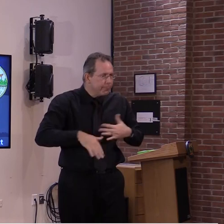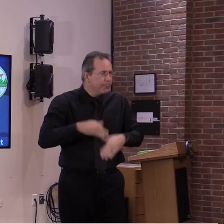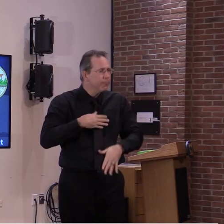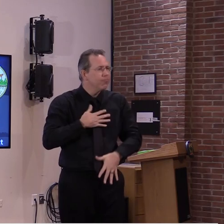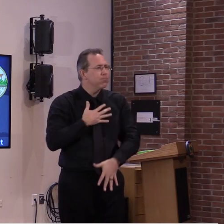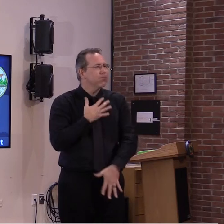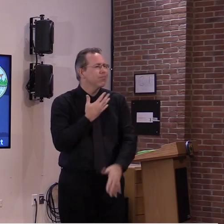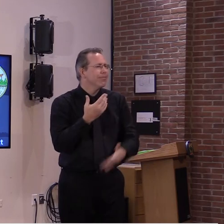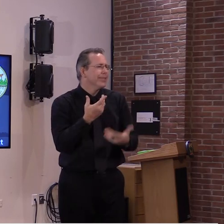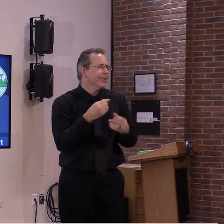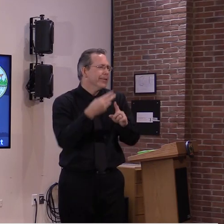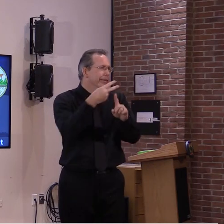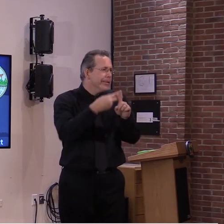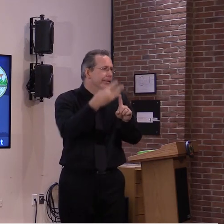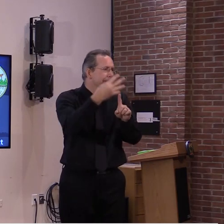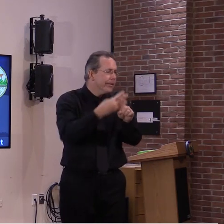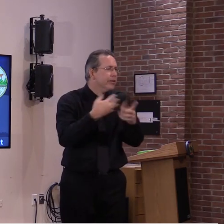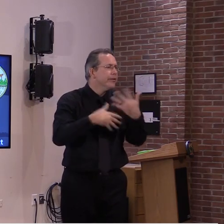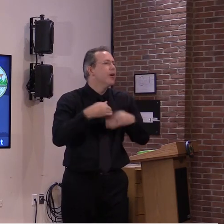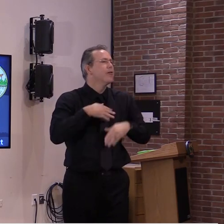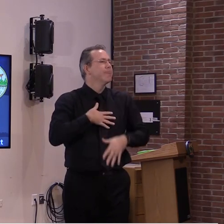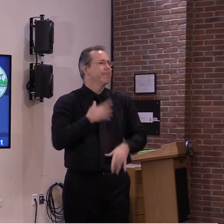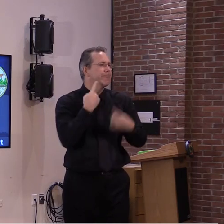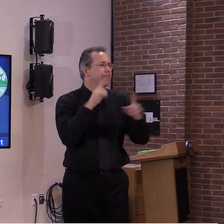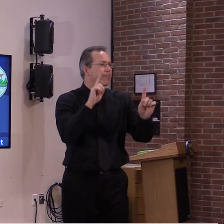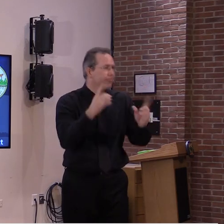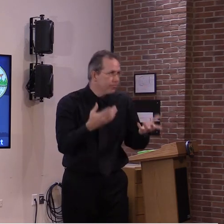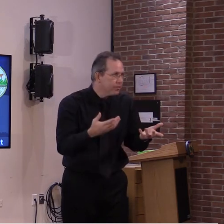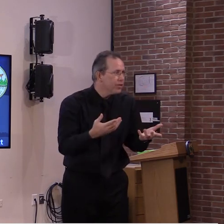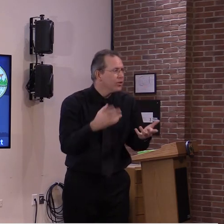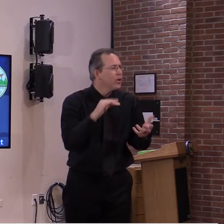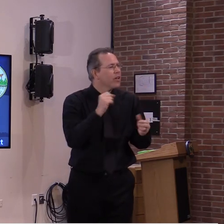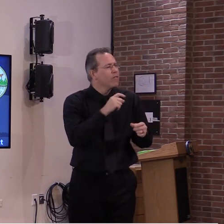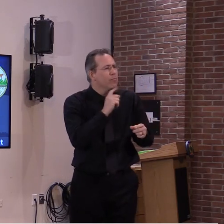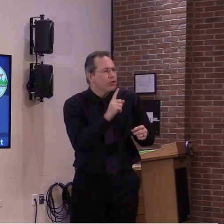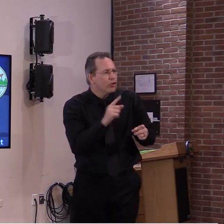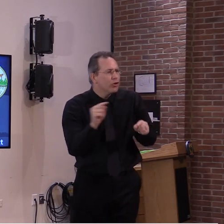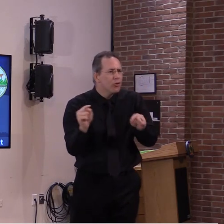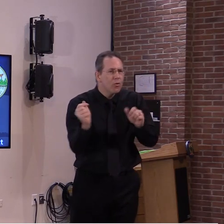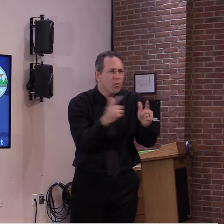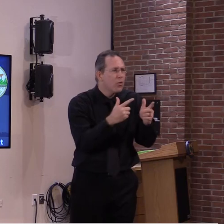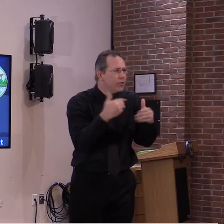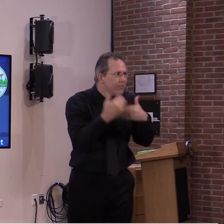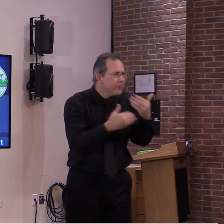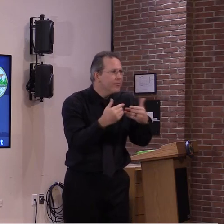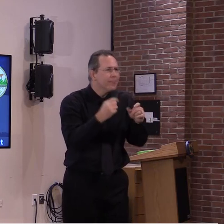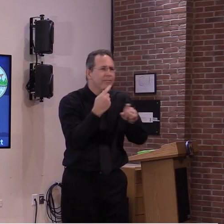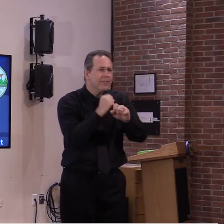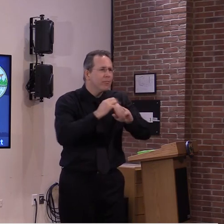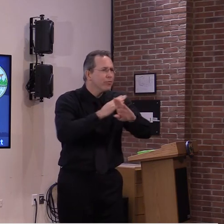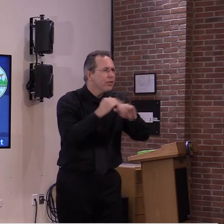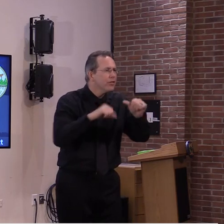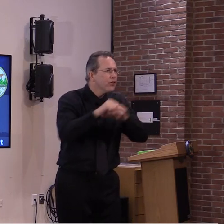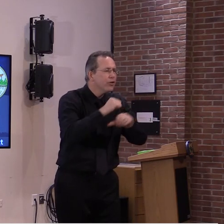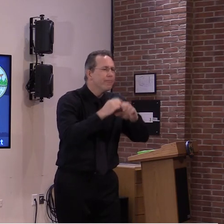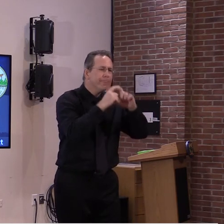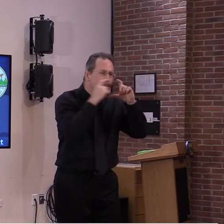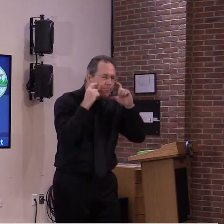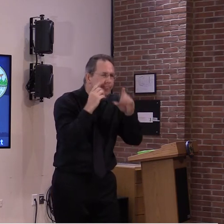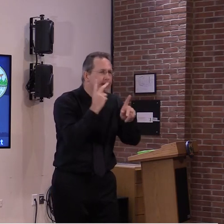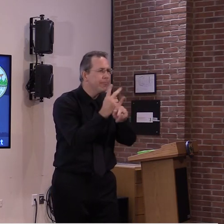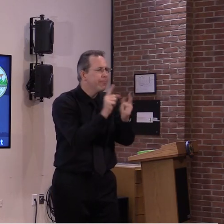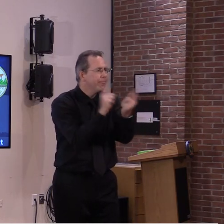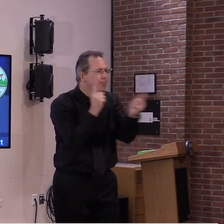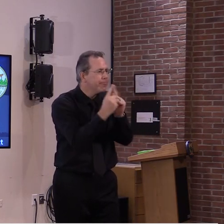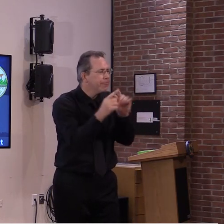vigilant along the way and make sure we're taking all the precautions we've taken over the last 9 to 10 months. We can't let our guard down at this point